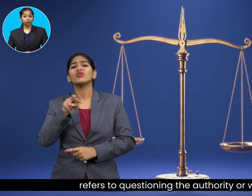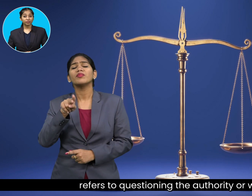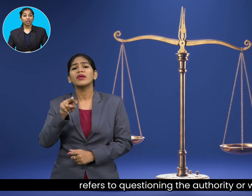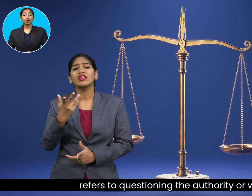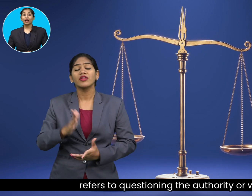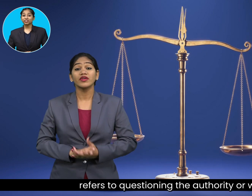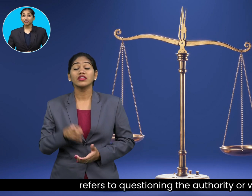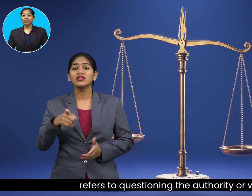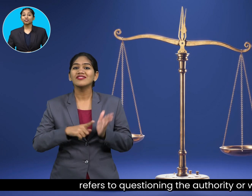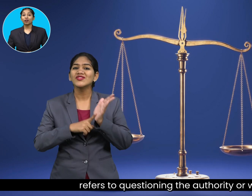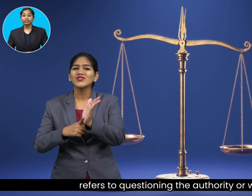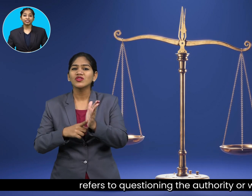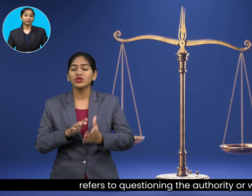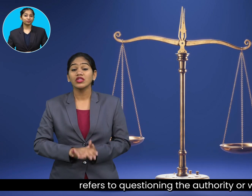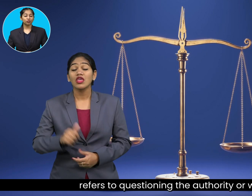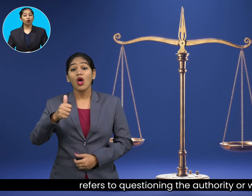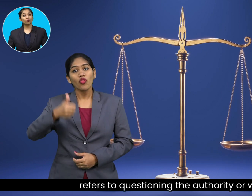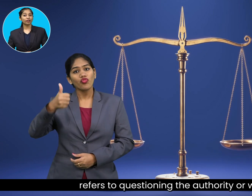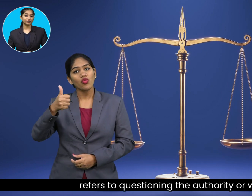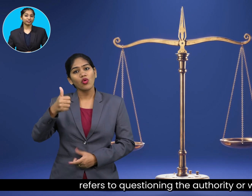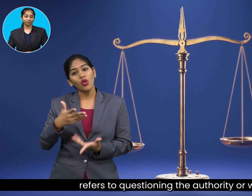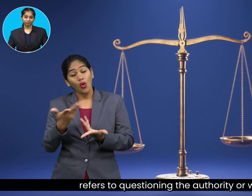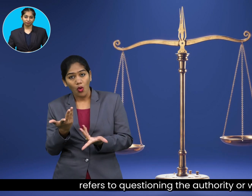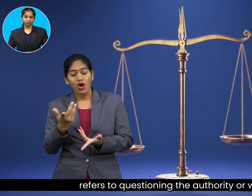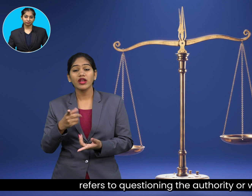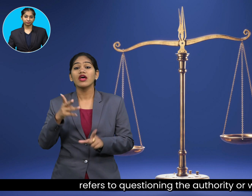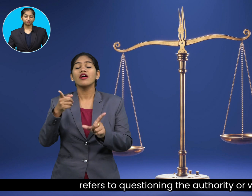refers to questioning the authority or warrant.